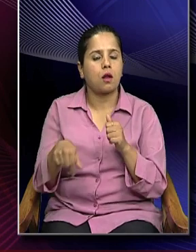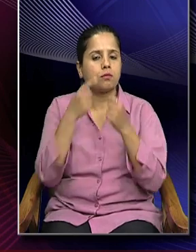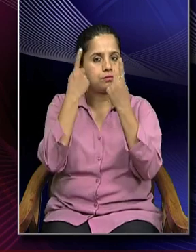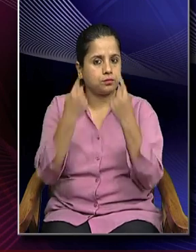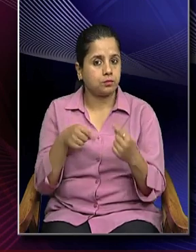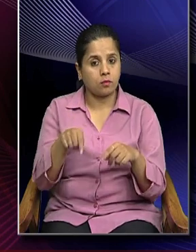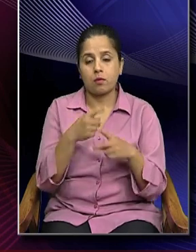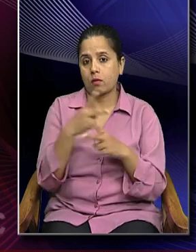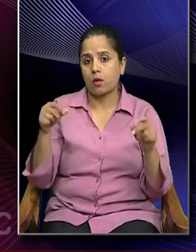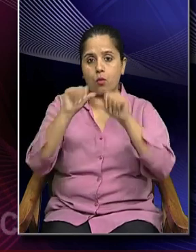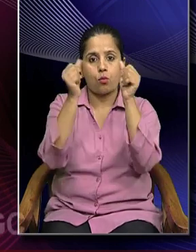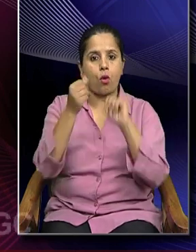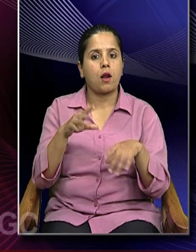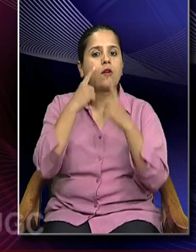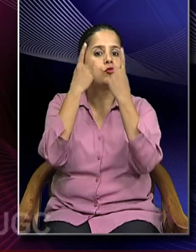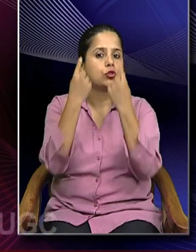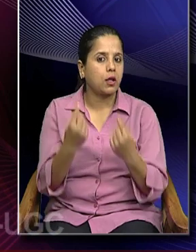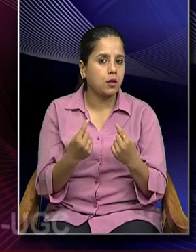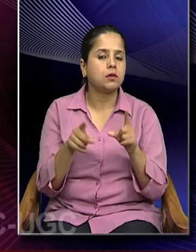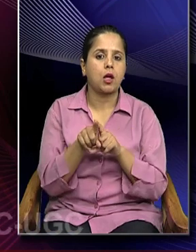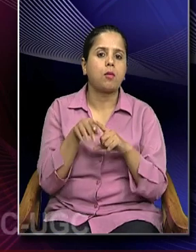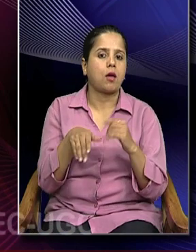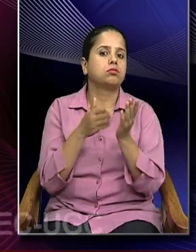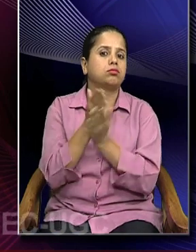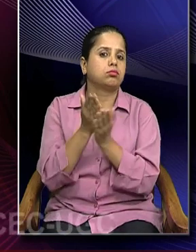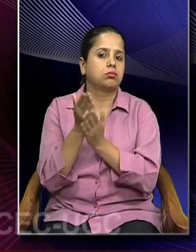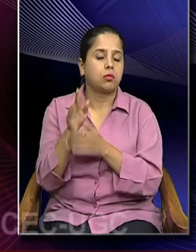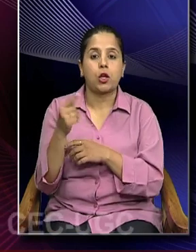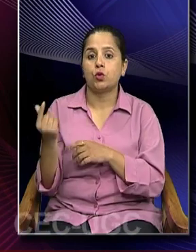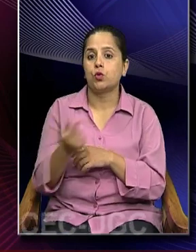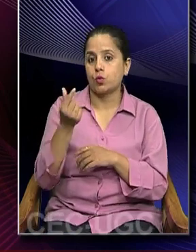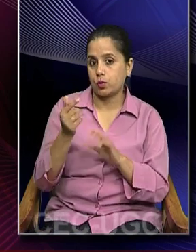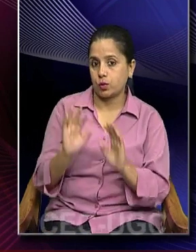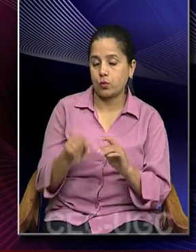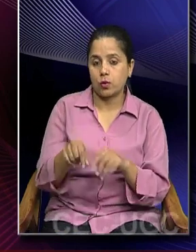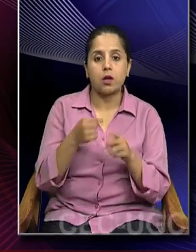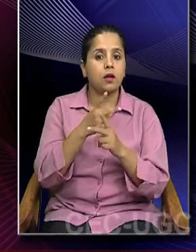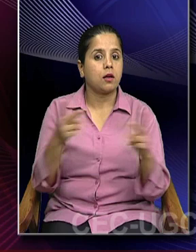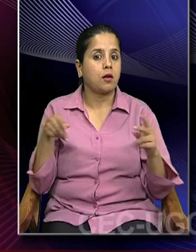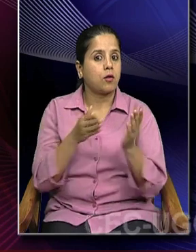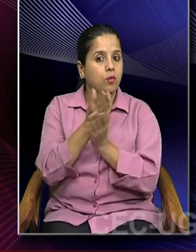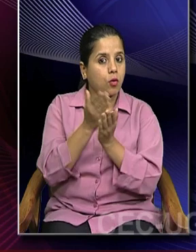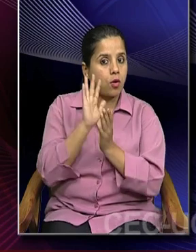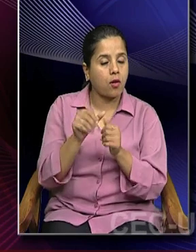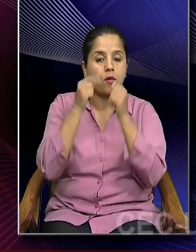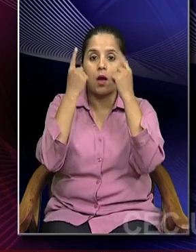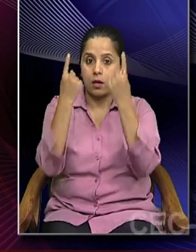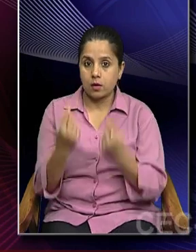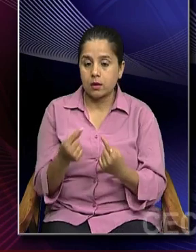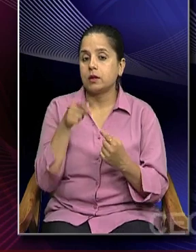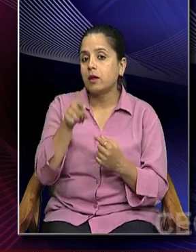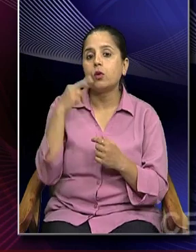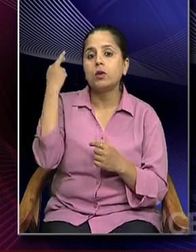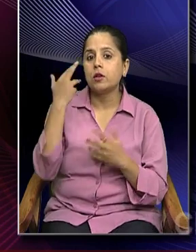is a multimodal evaluation also. It uses the different modes of assessment, that